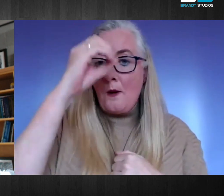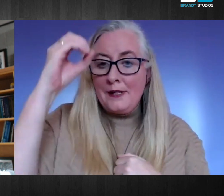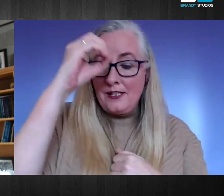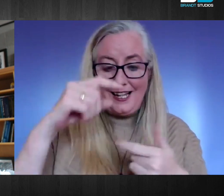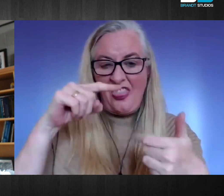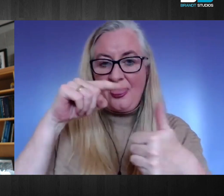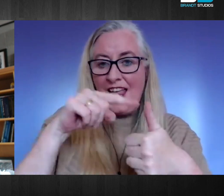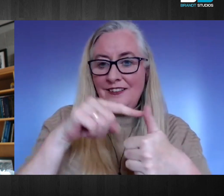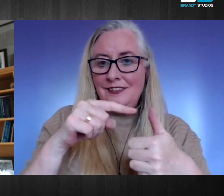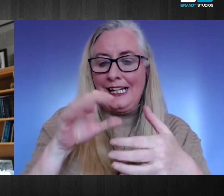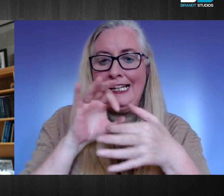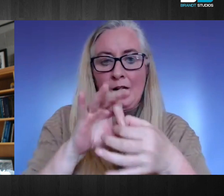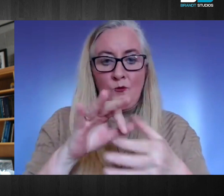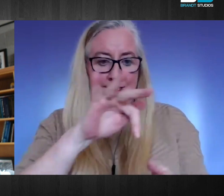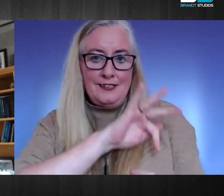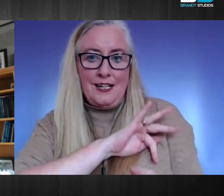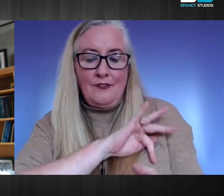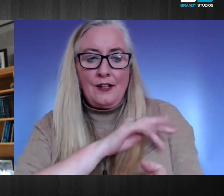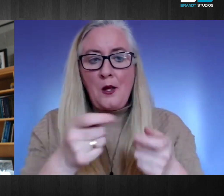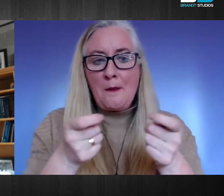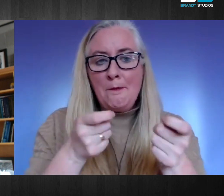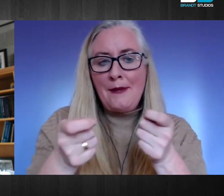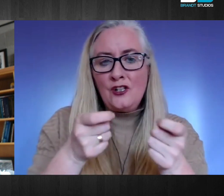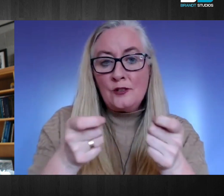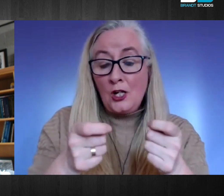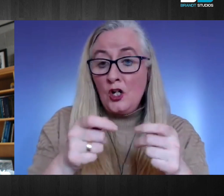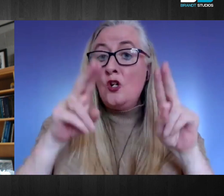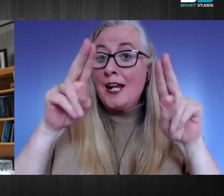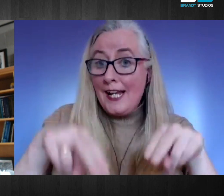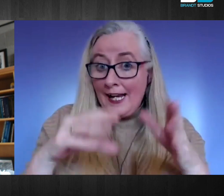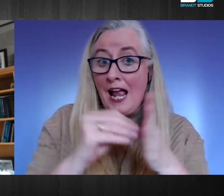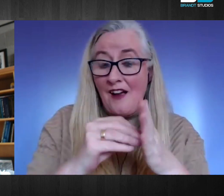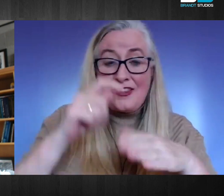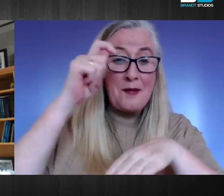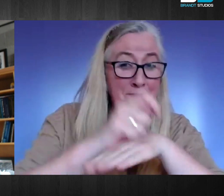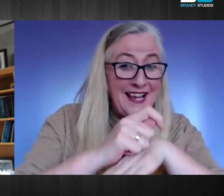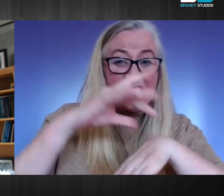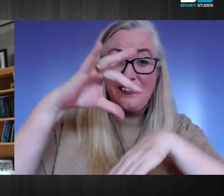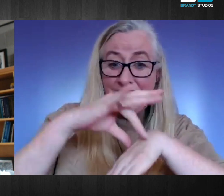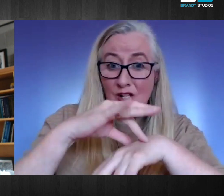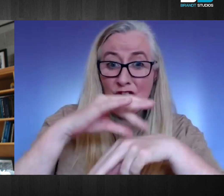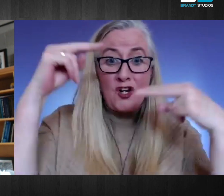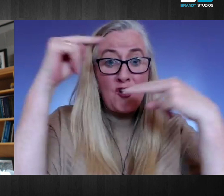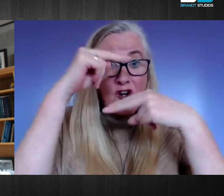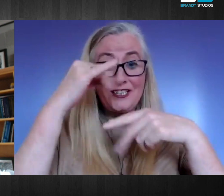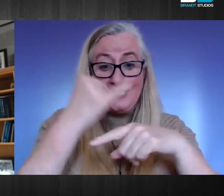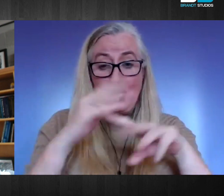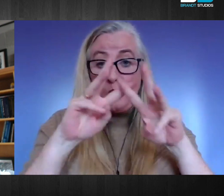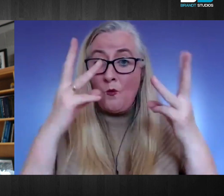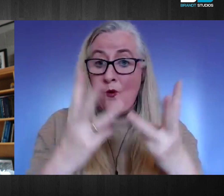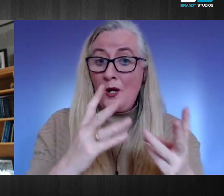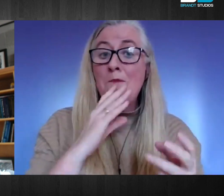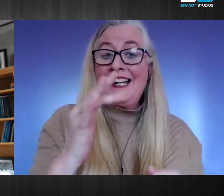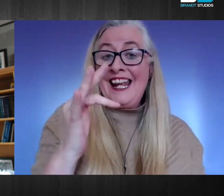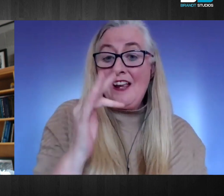So you can have the best diabetes doctors and nurses in the world, but unless the patient is on board, things